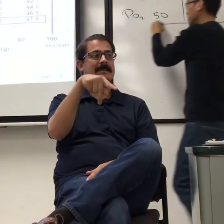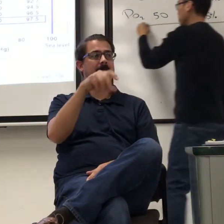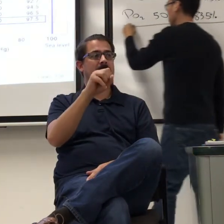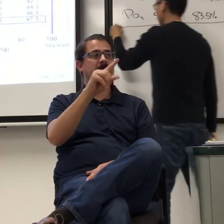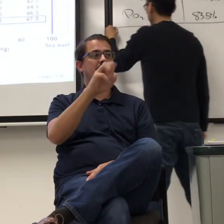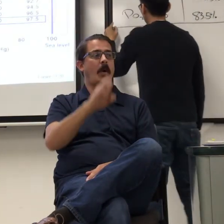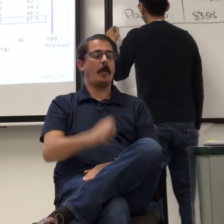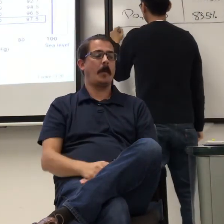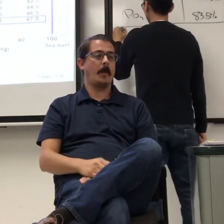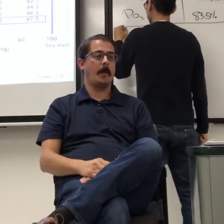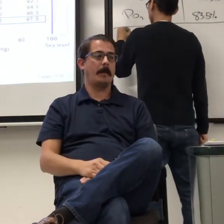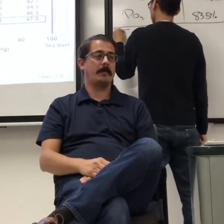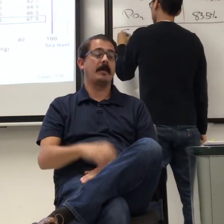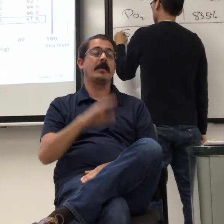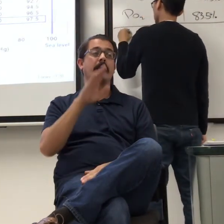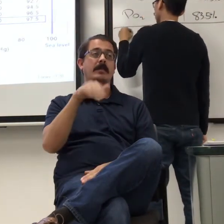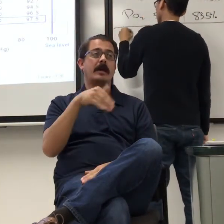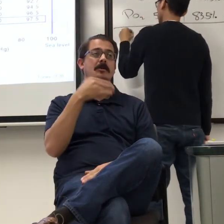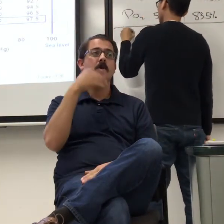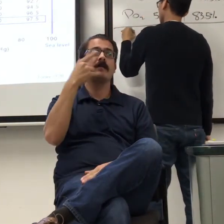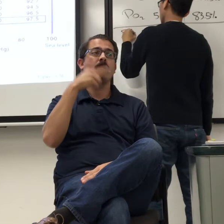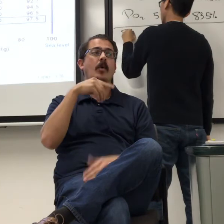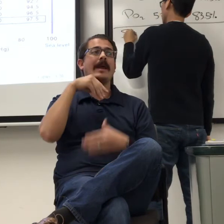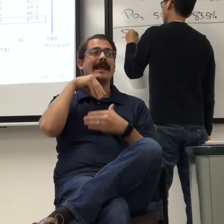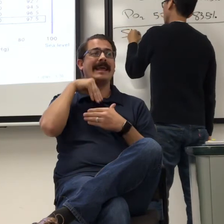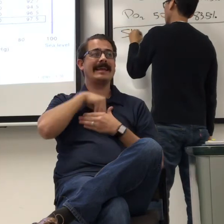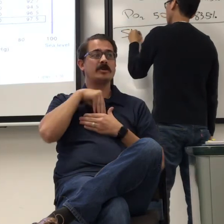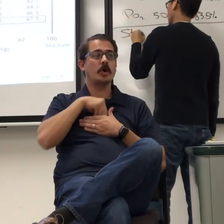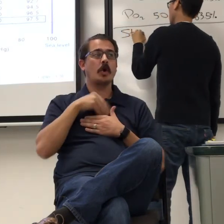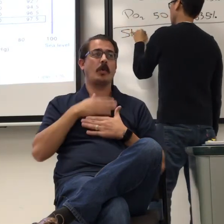And that's good for internal respiration.